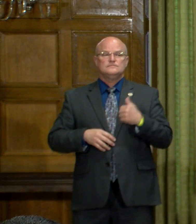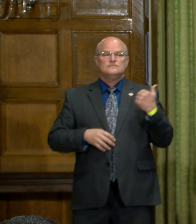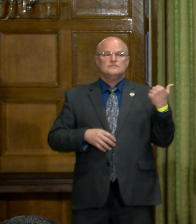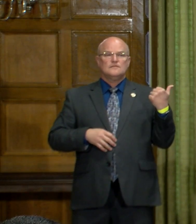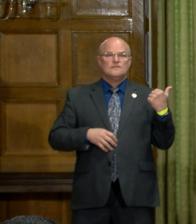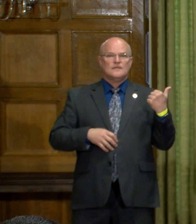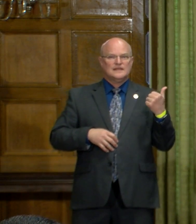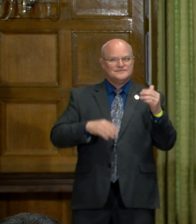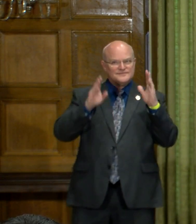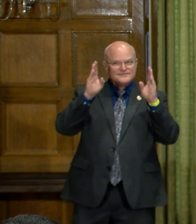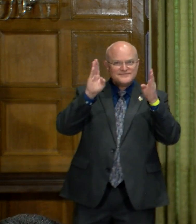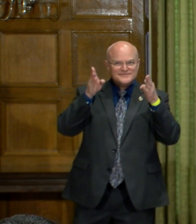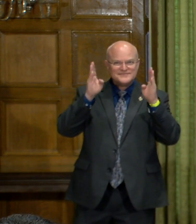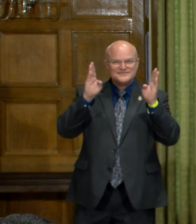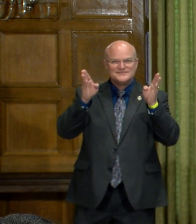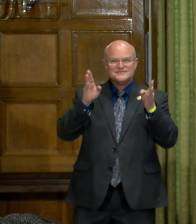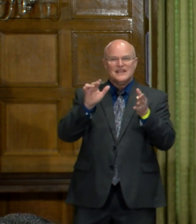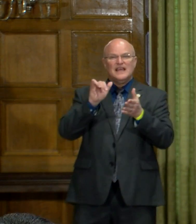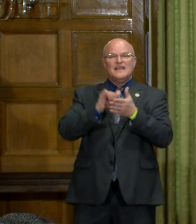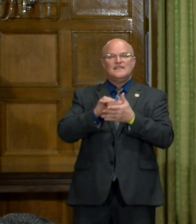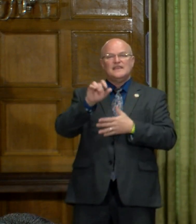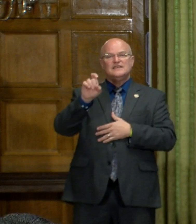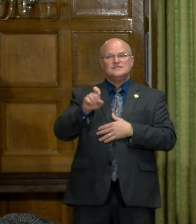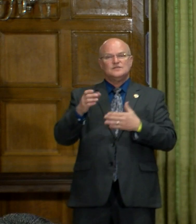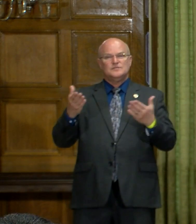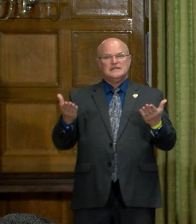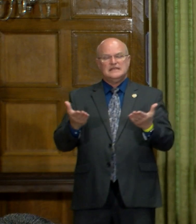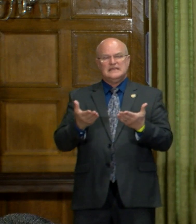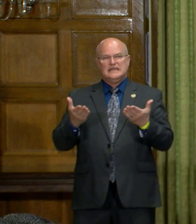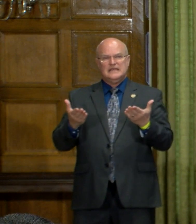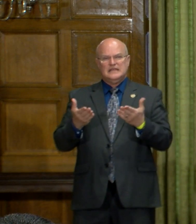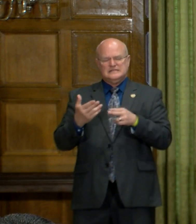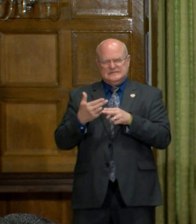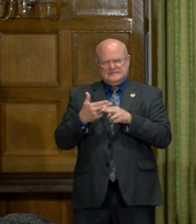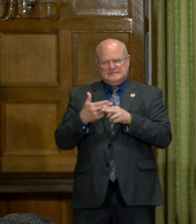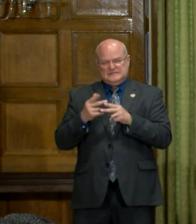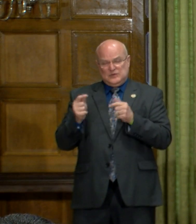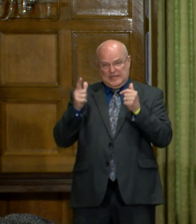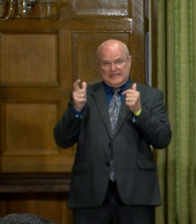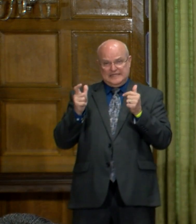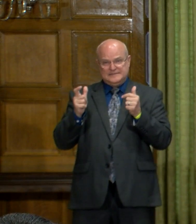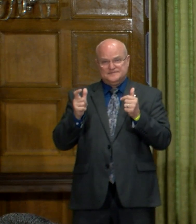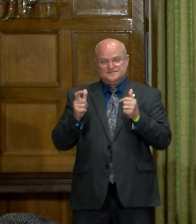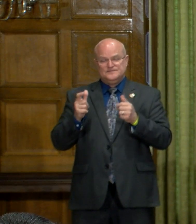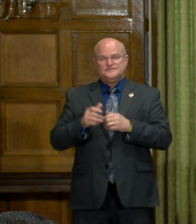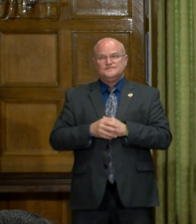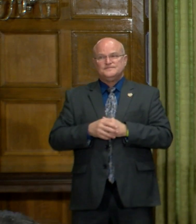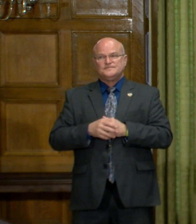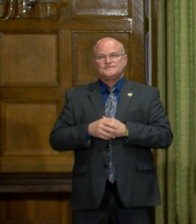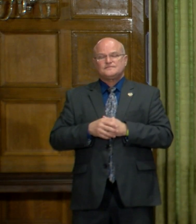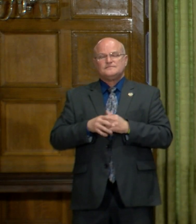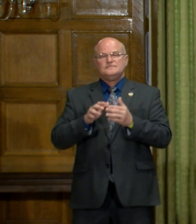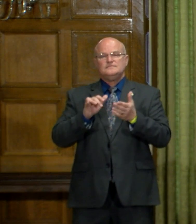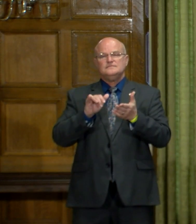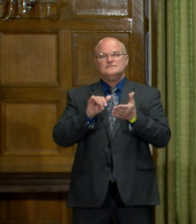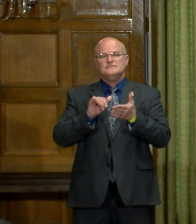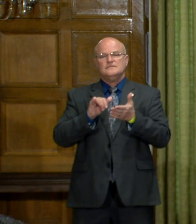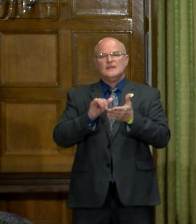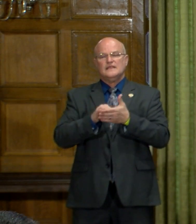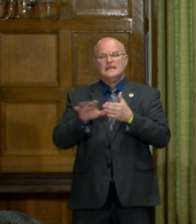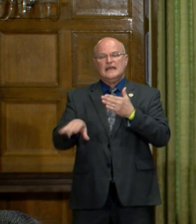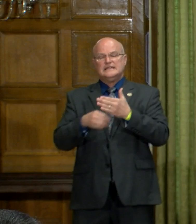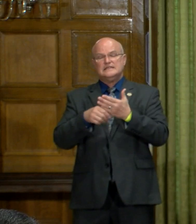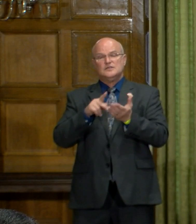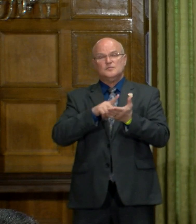Stay tuned. That should be here very, very quickly. The